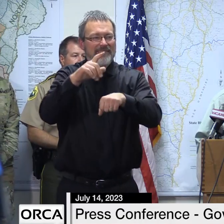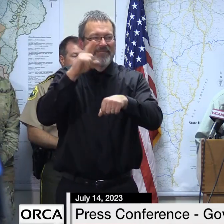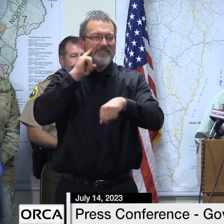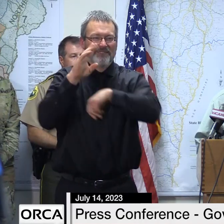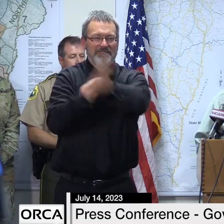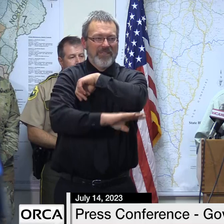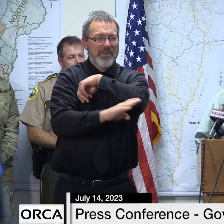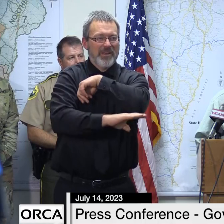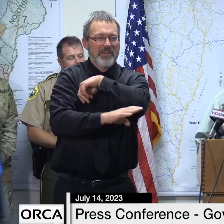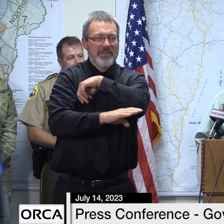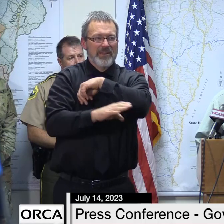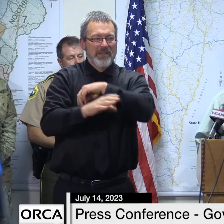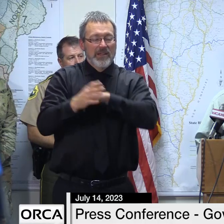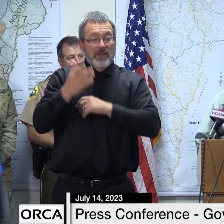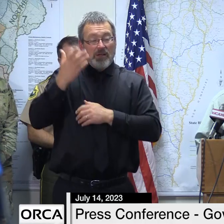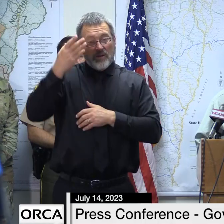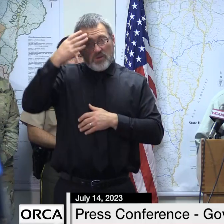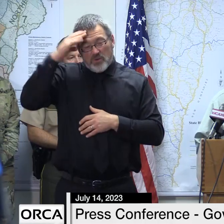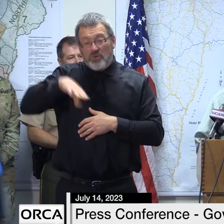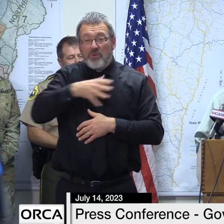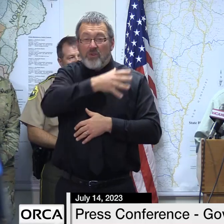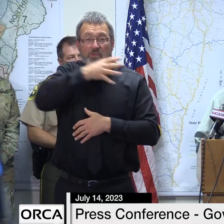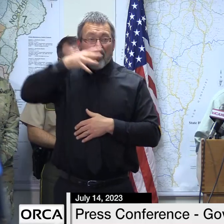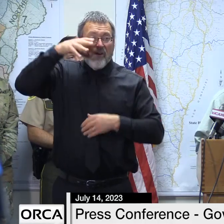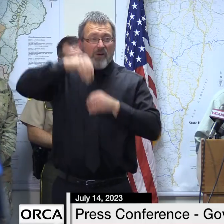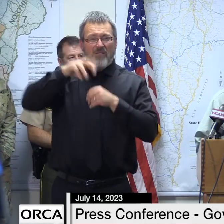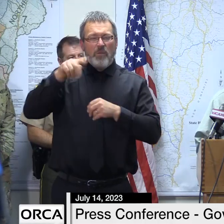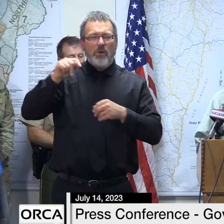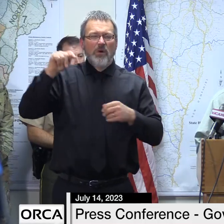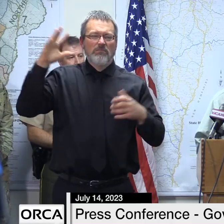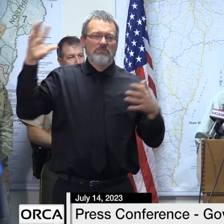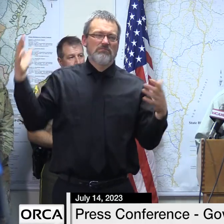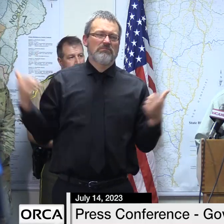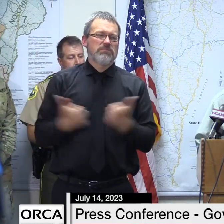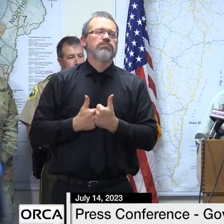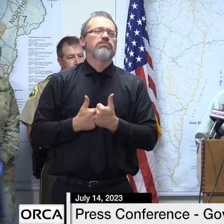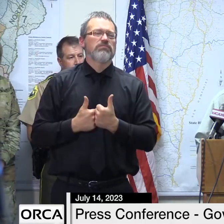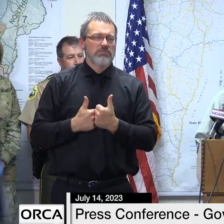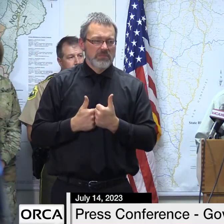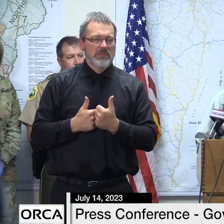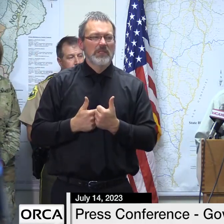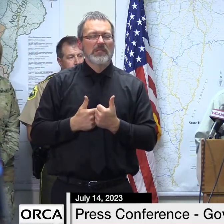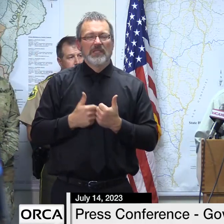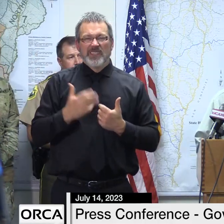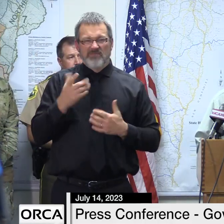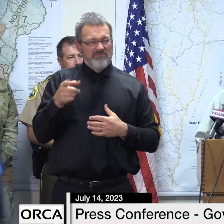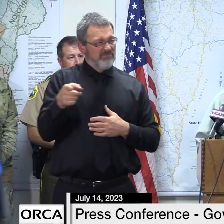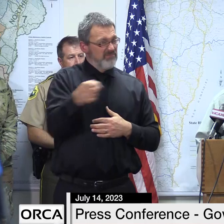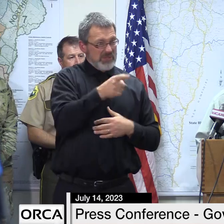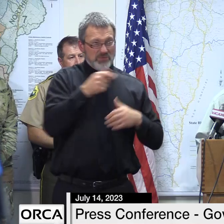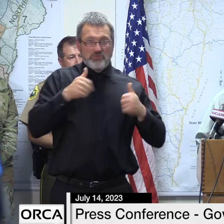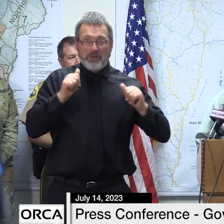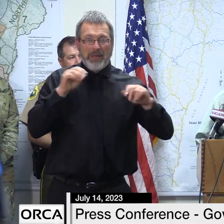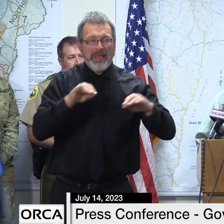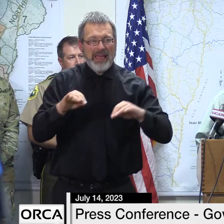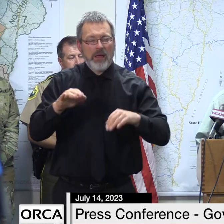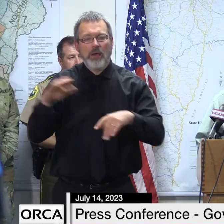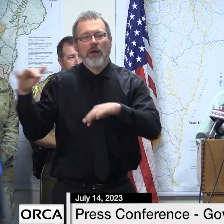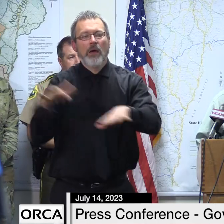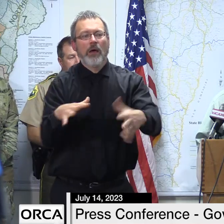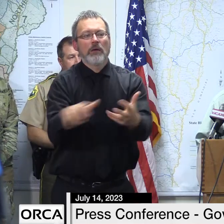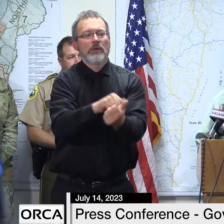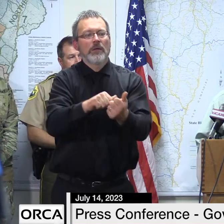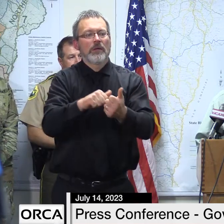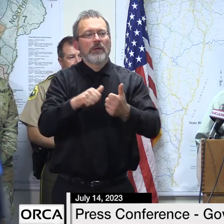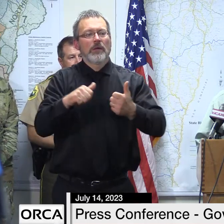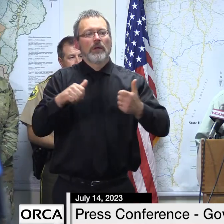heavy losses of agriculture products or feed will put many at risk. There is a ripple effect. The disruption to